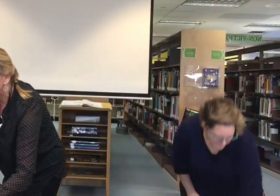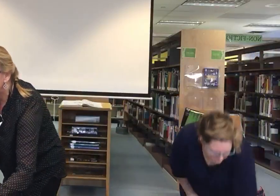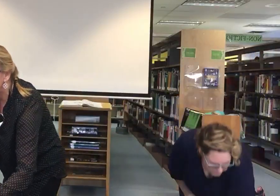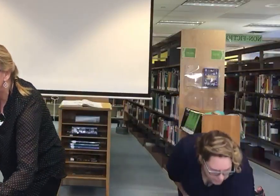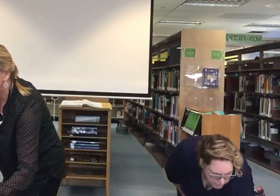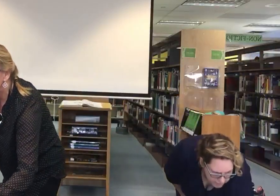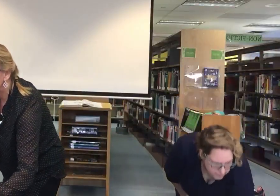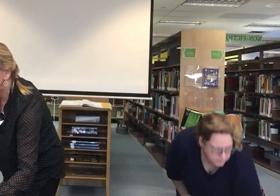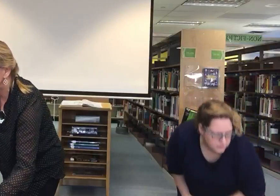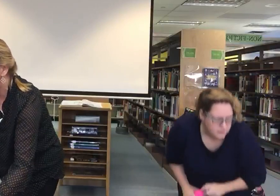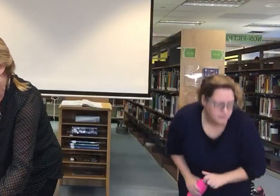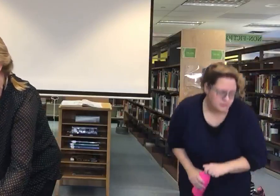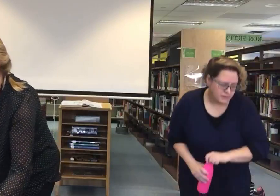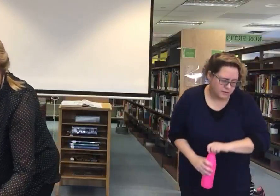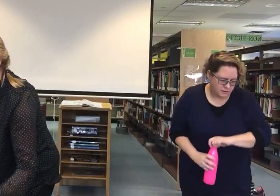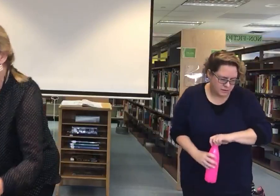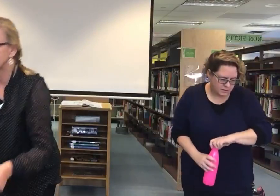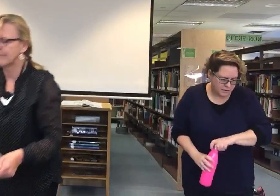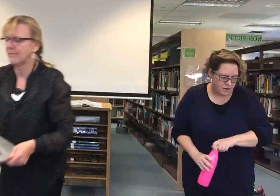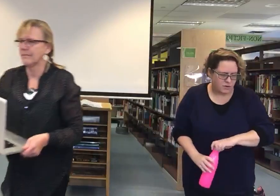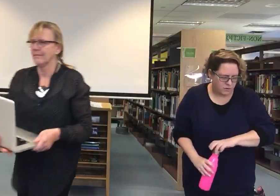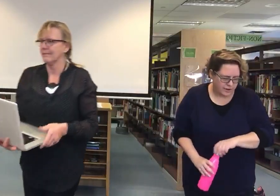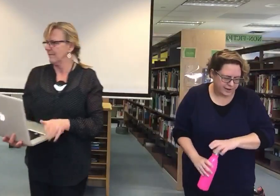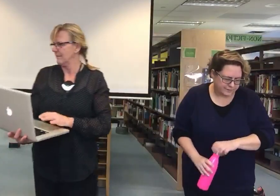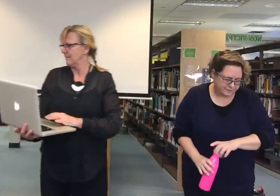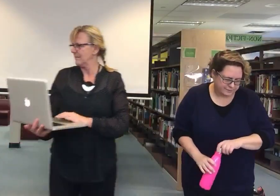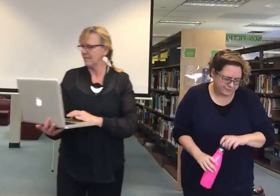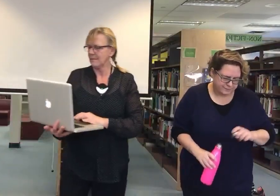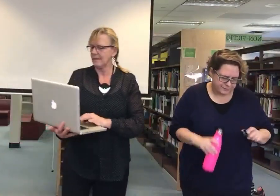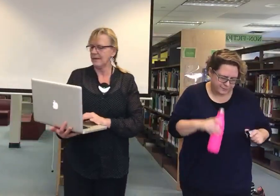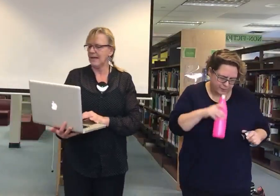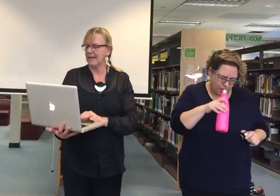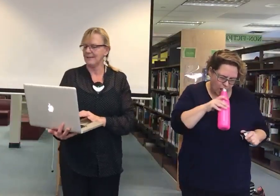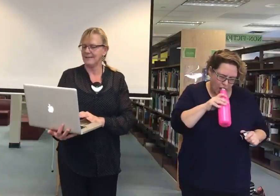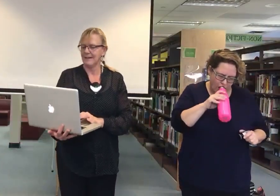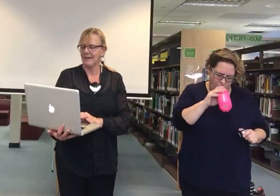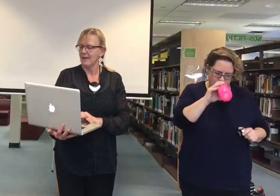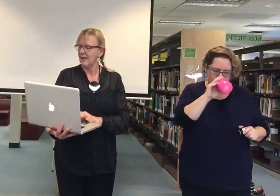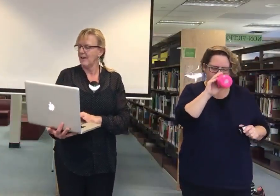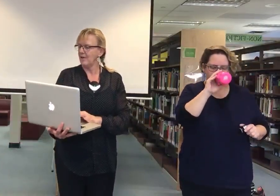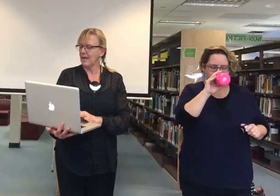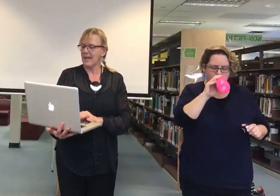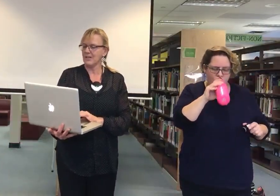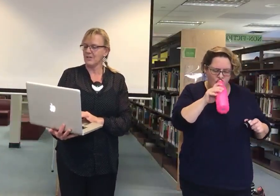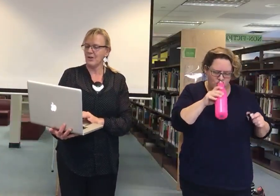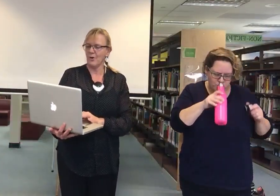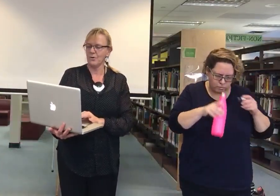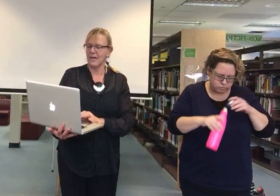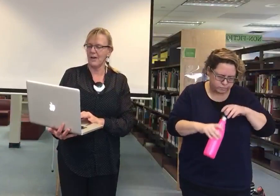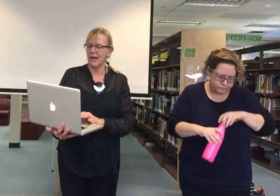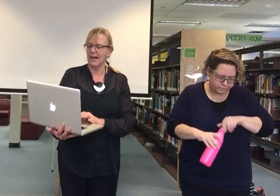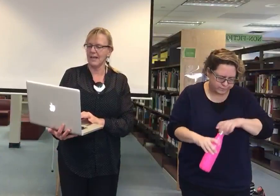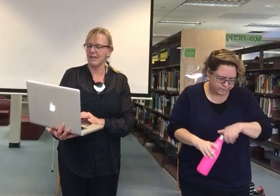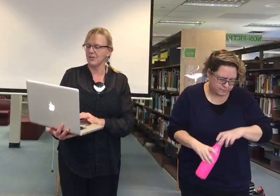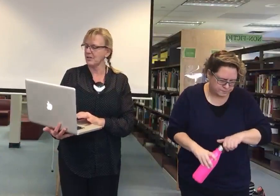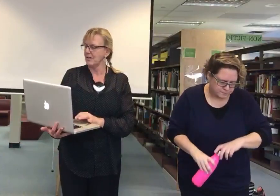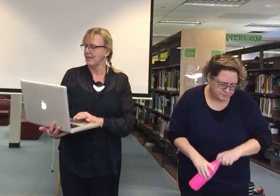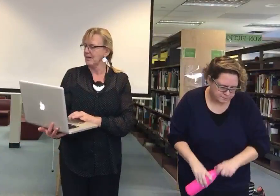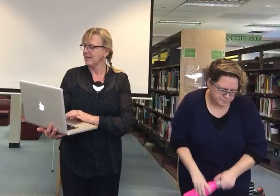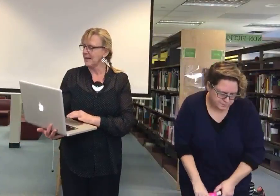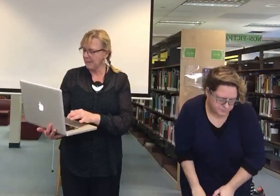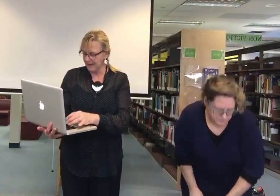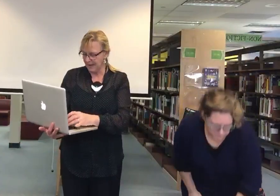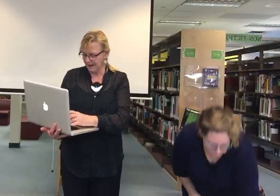your Or password. dongle that has each And then line. period or Yeah. something. okay, so now I'm gonna